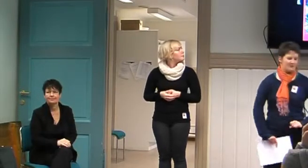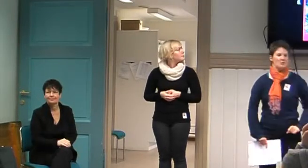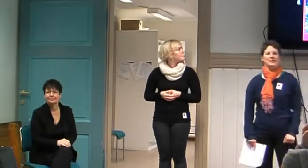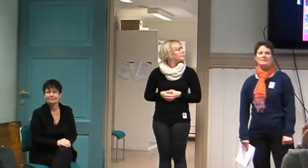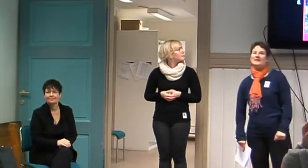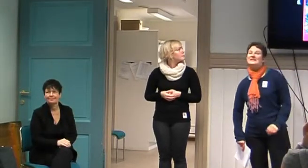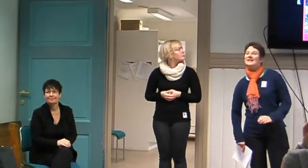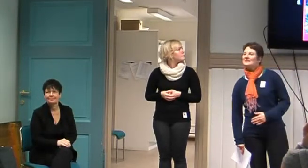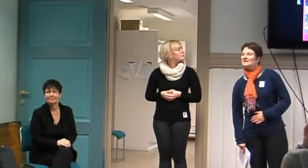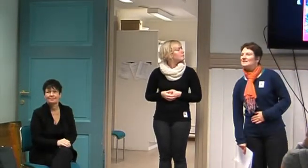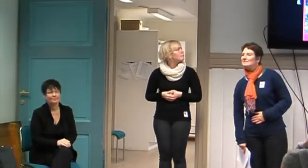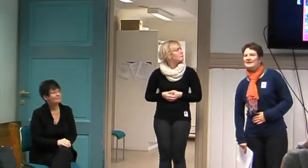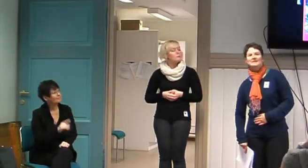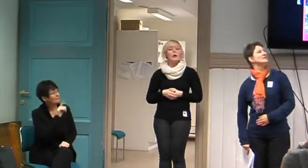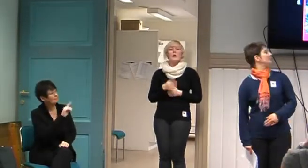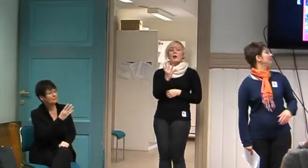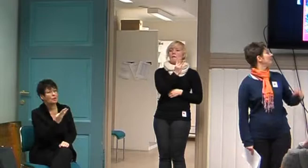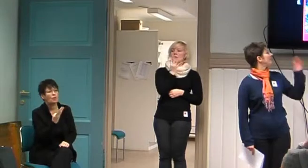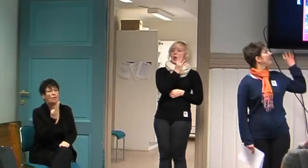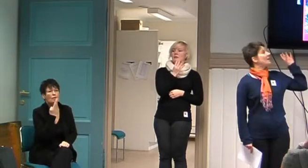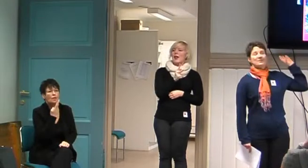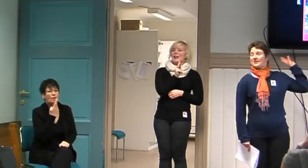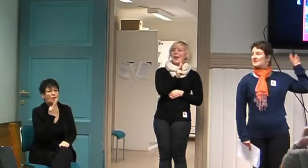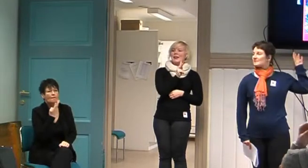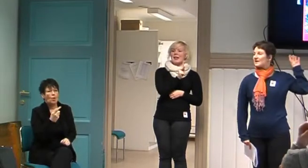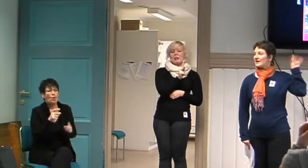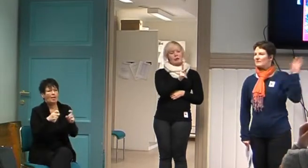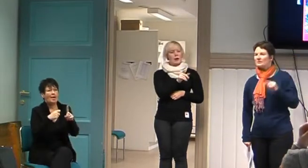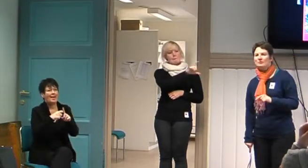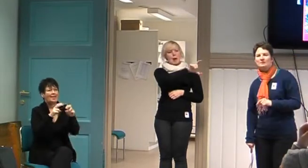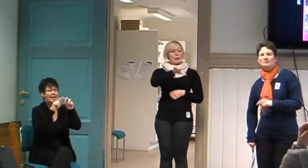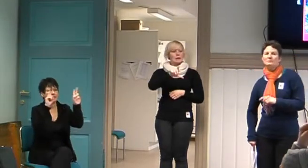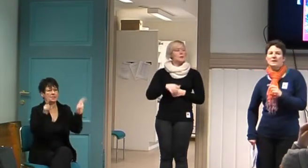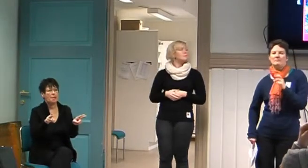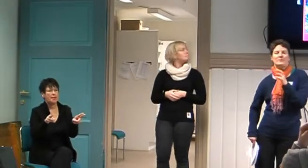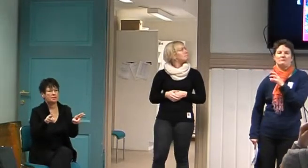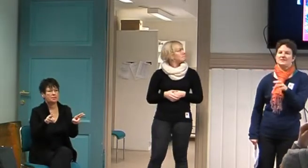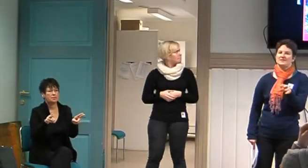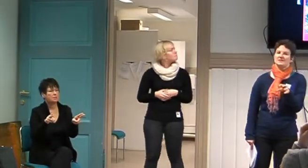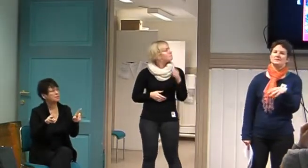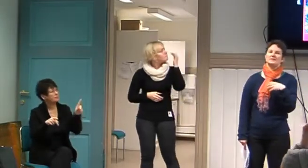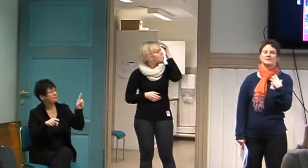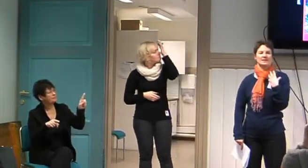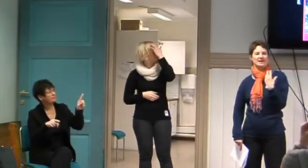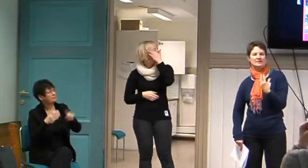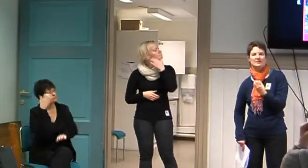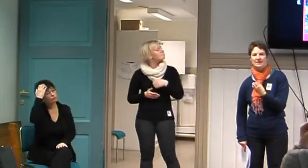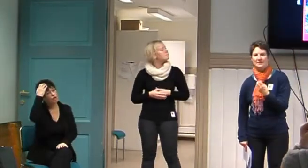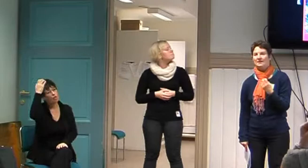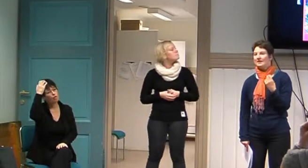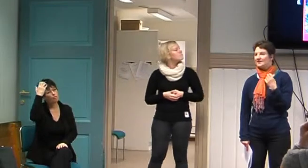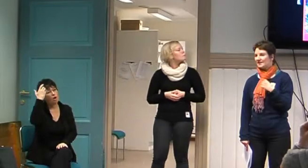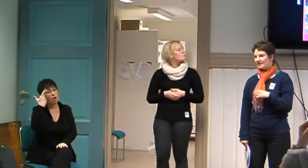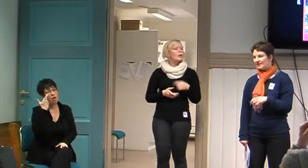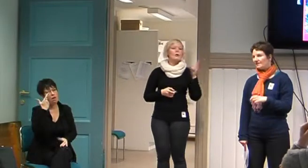So fourth up is Kensington Palace. This became a royal residence in